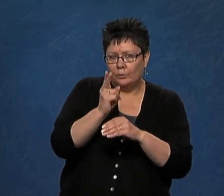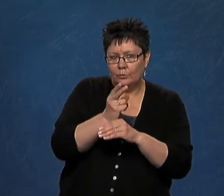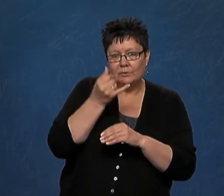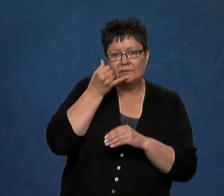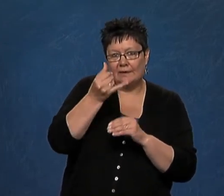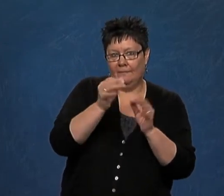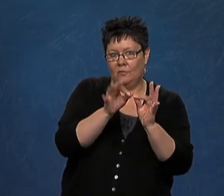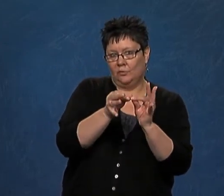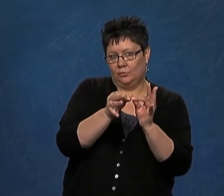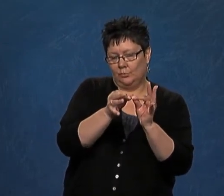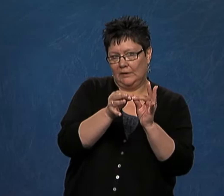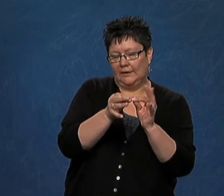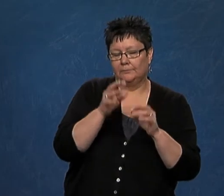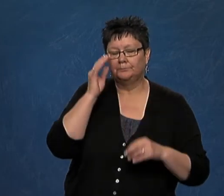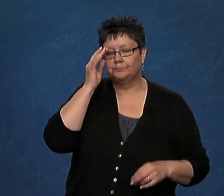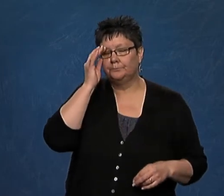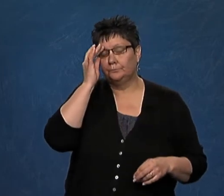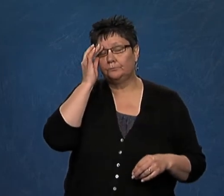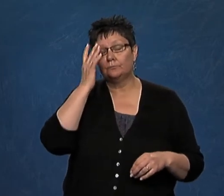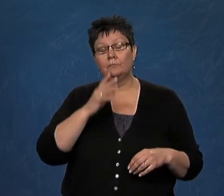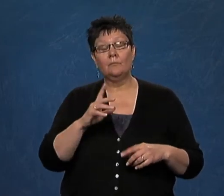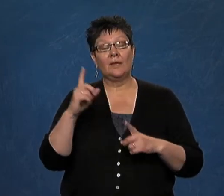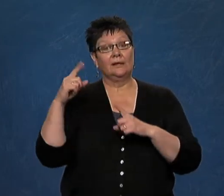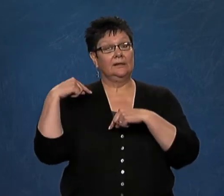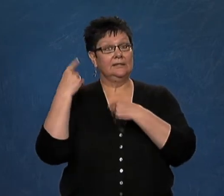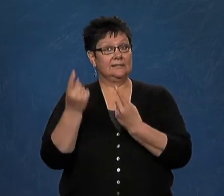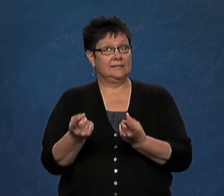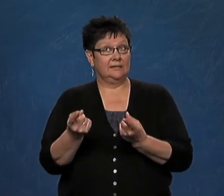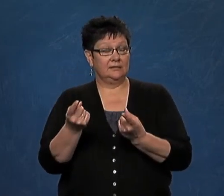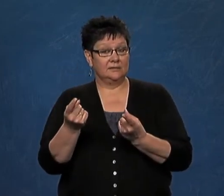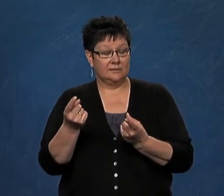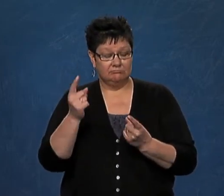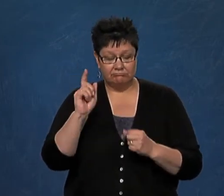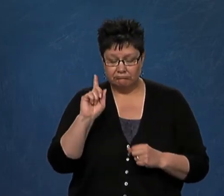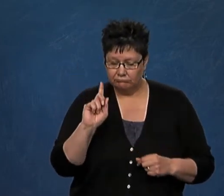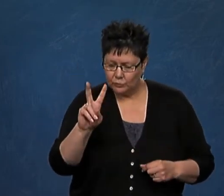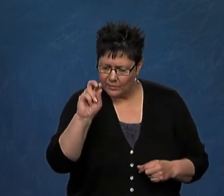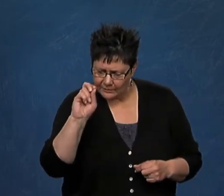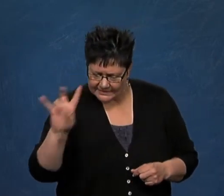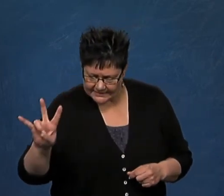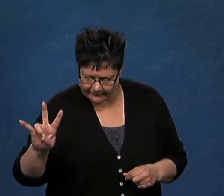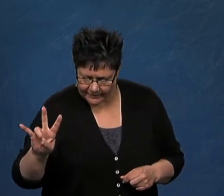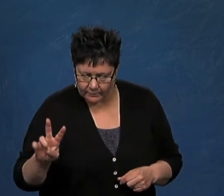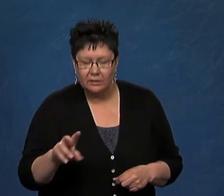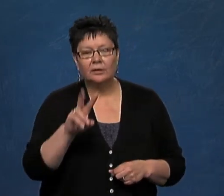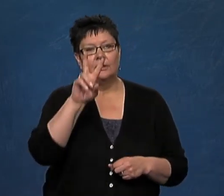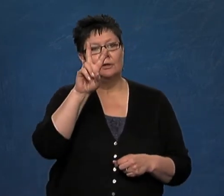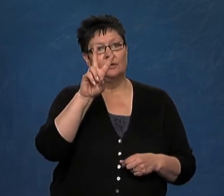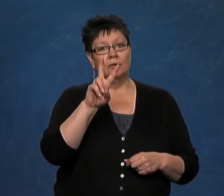and so forth, and it was then used on a limited basis. However, since